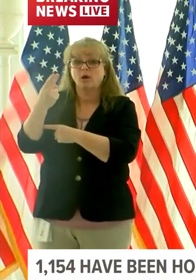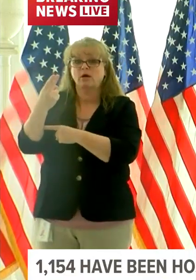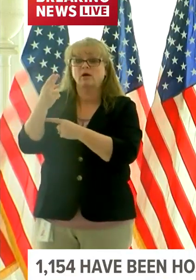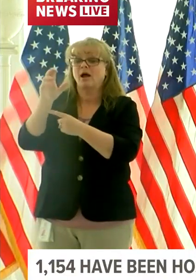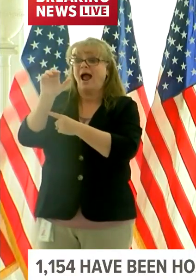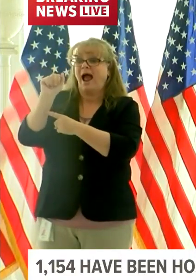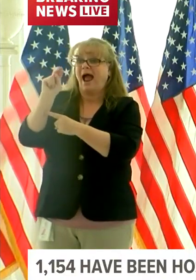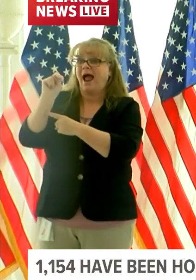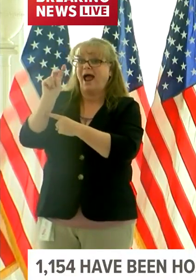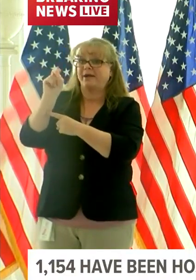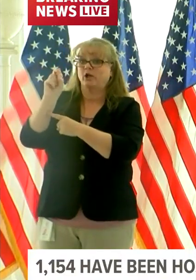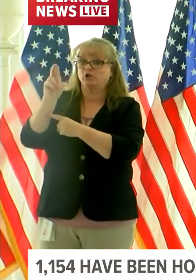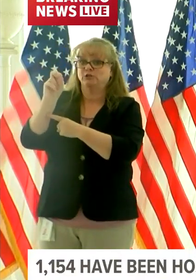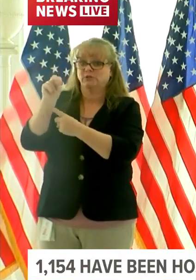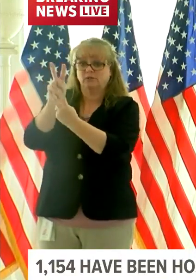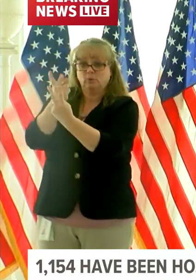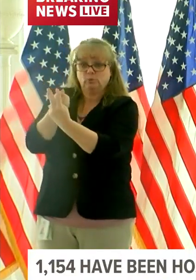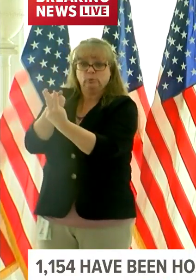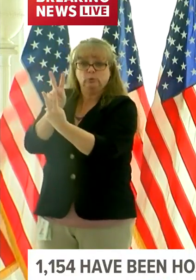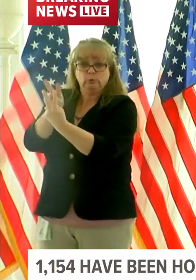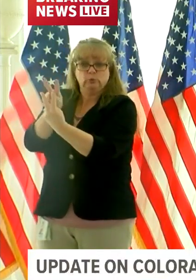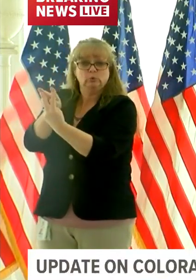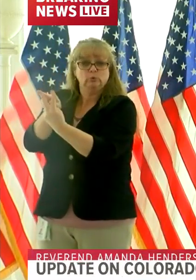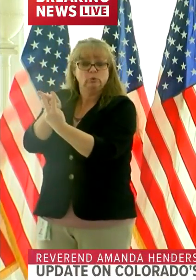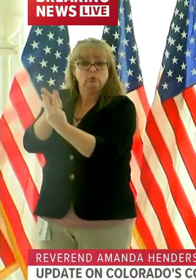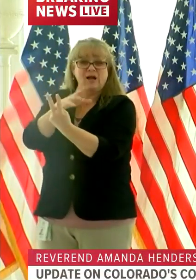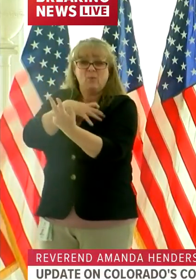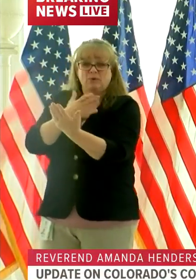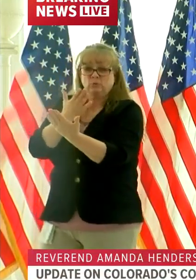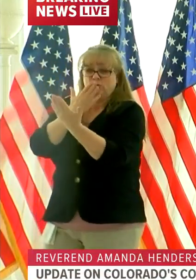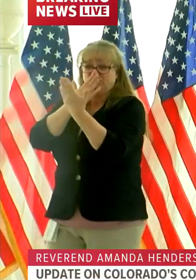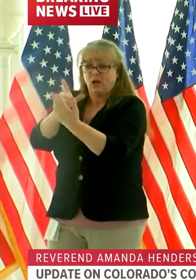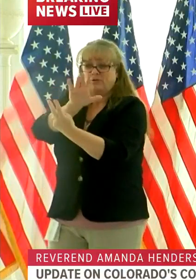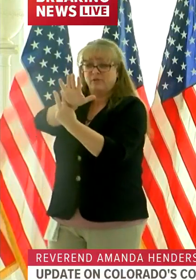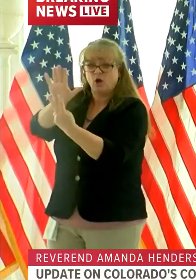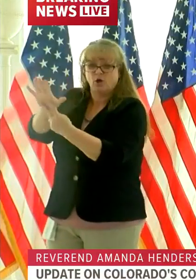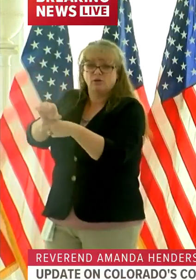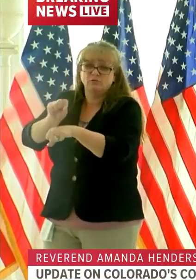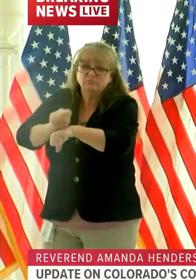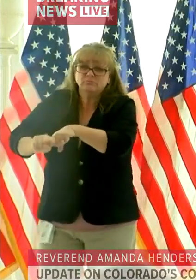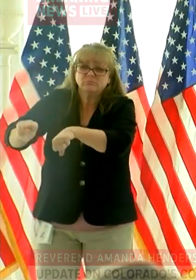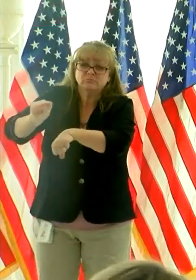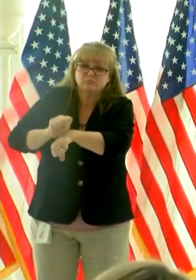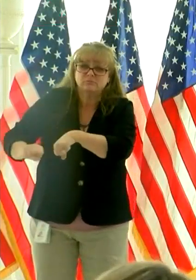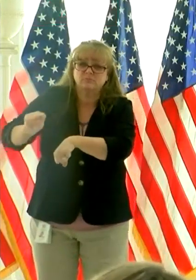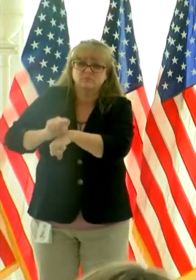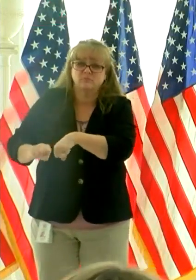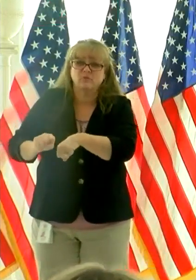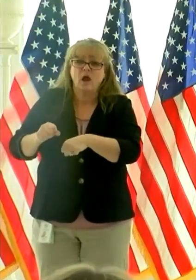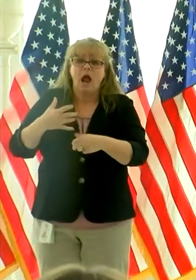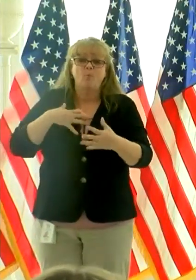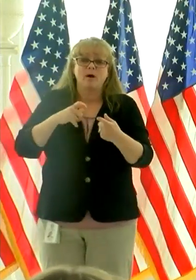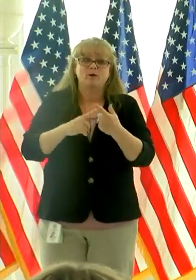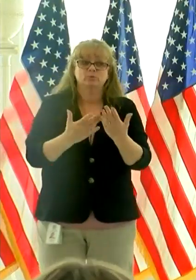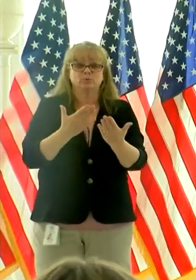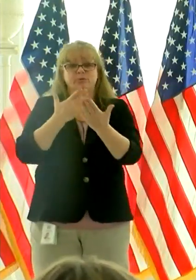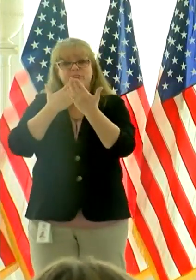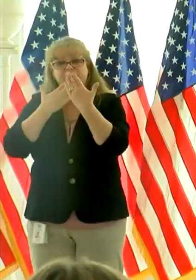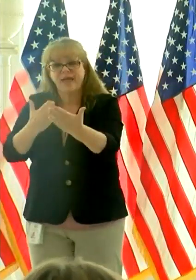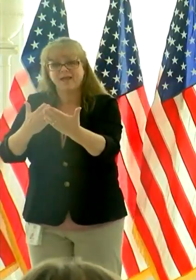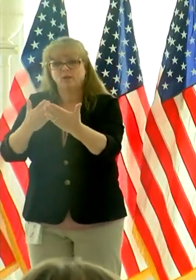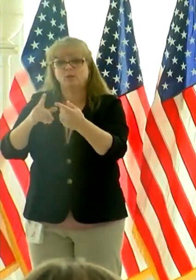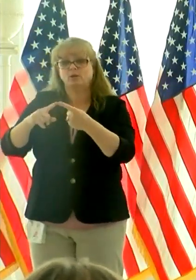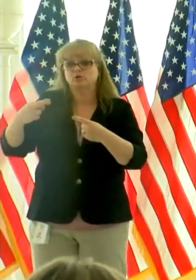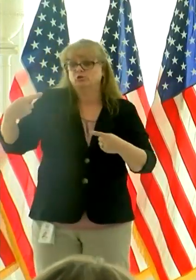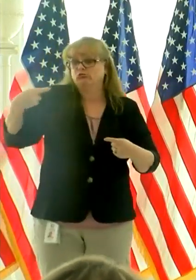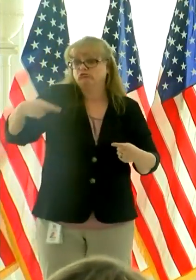thank both Coloradans who are working with their faith organizations as well as secular nonprofits that are helping their neighbors, that are